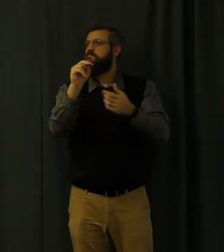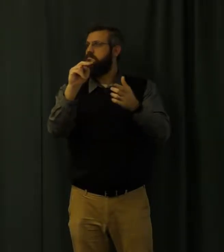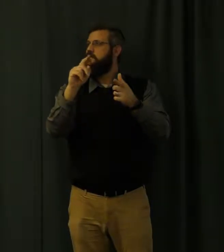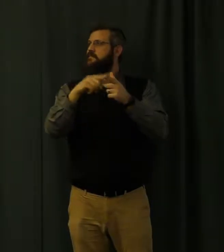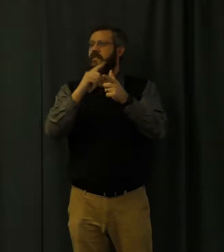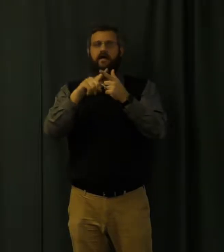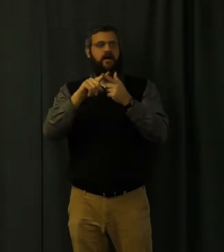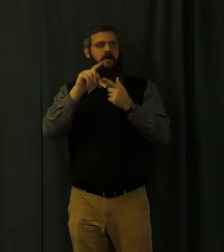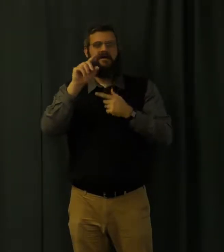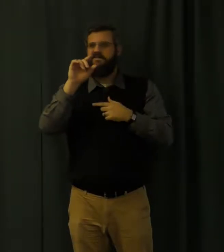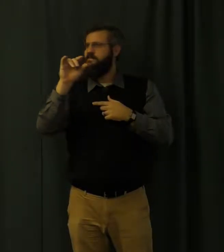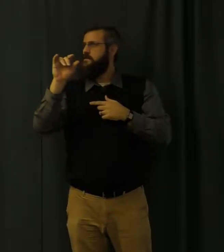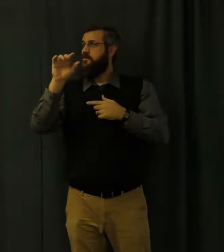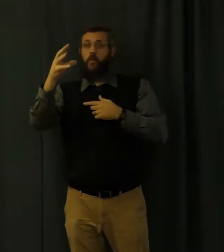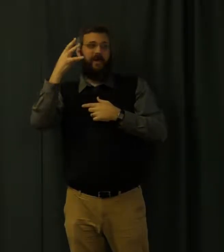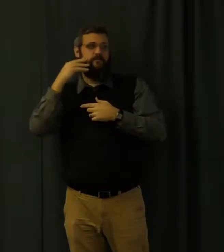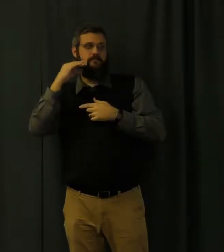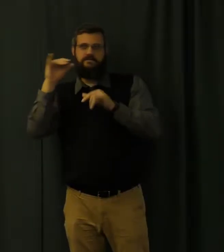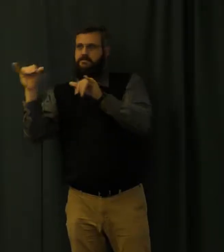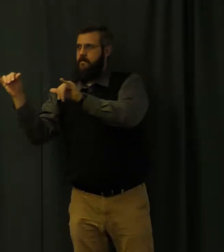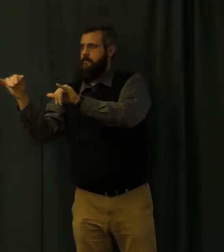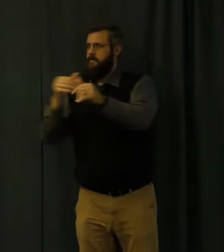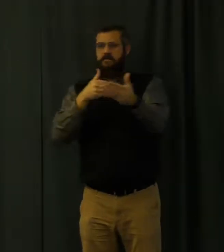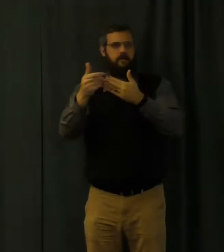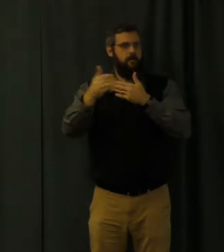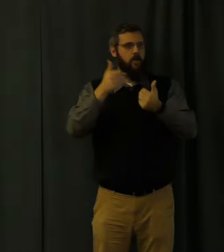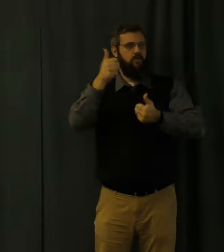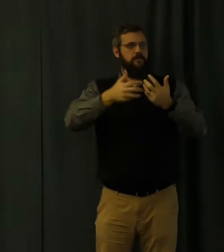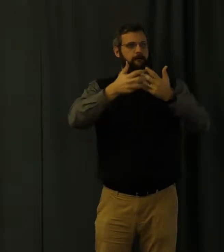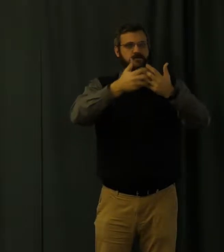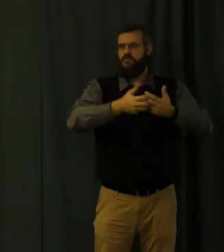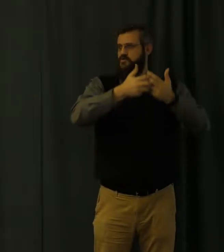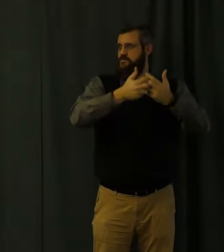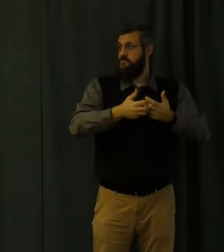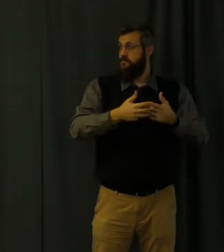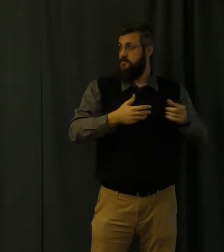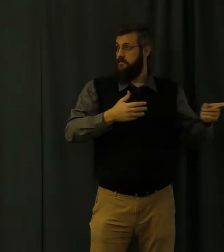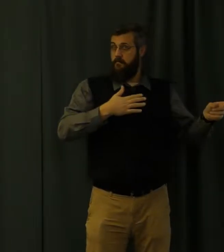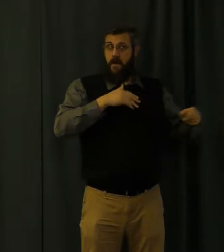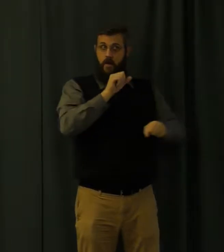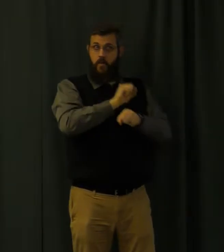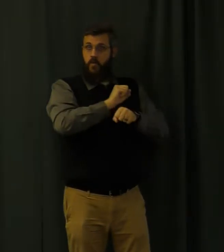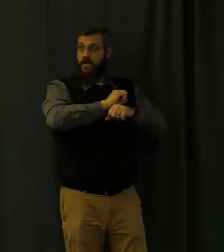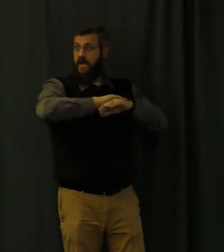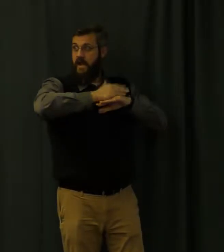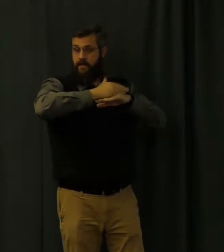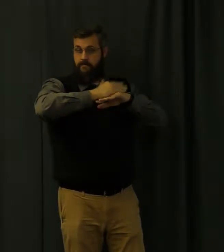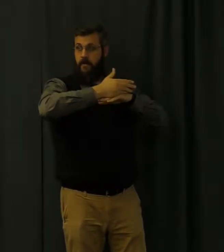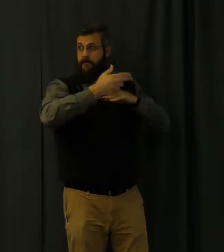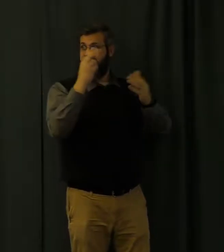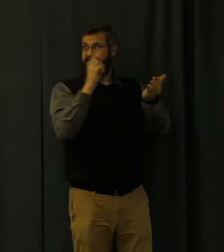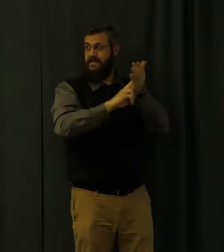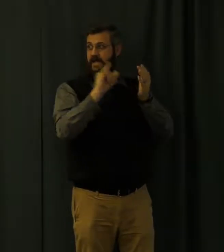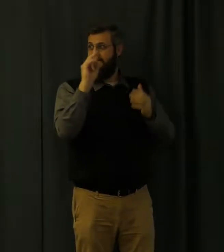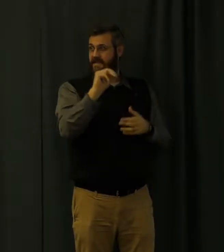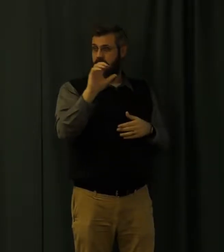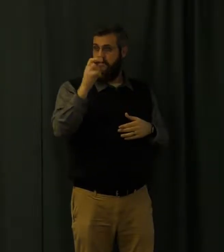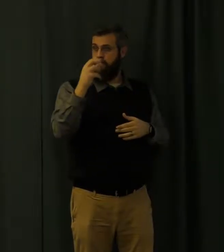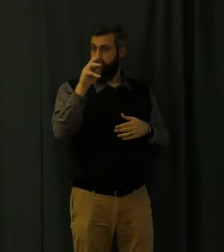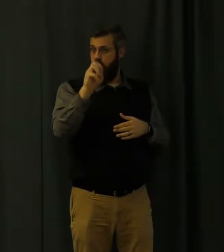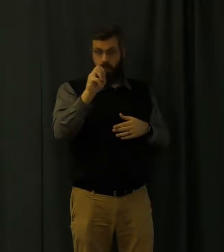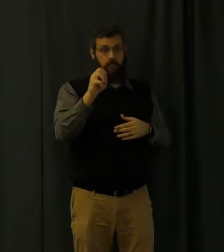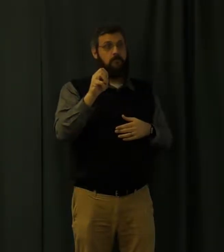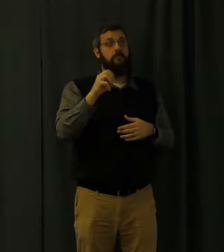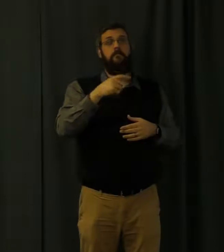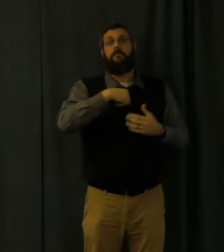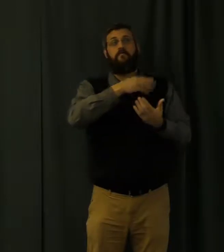your experience identical regardless of what machine you're on. So this is my work laptop and I'm signed into my work Chrome here, but if I